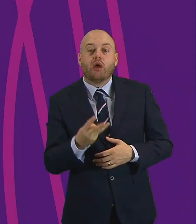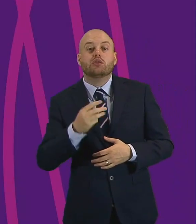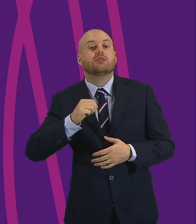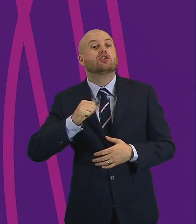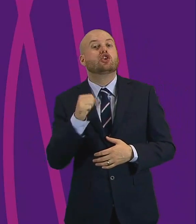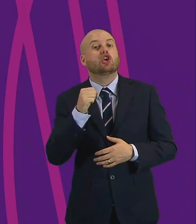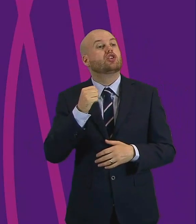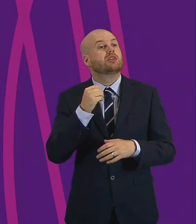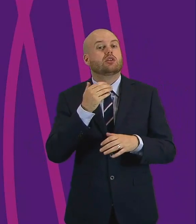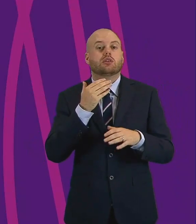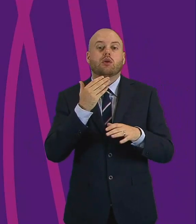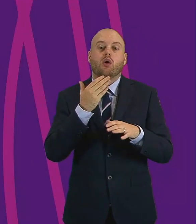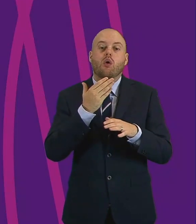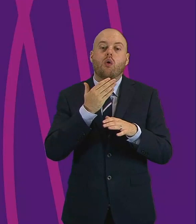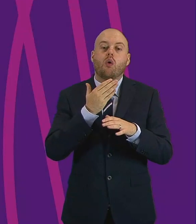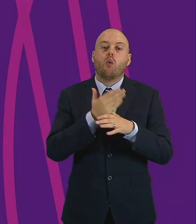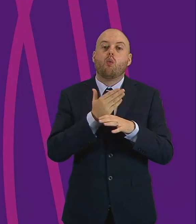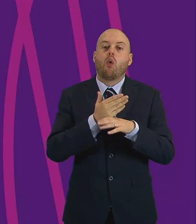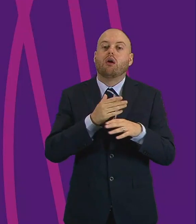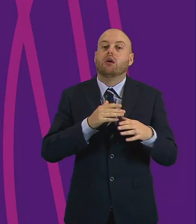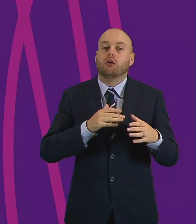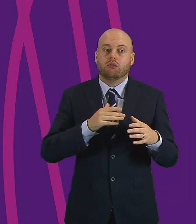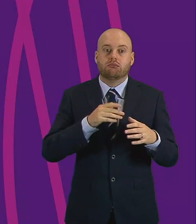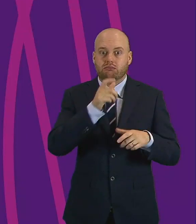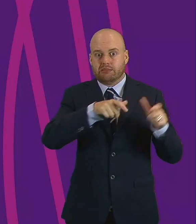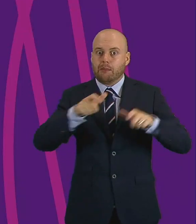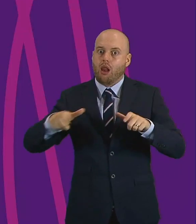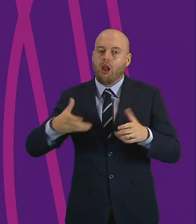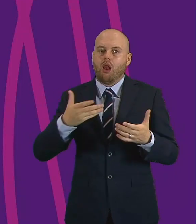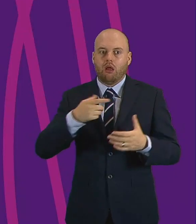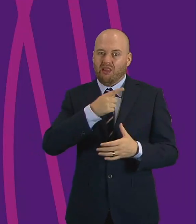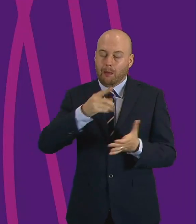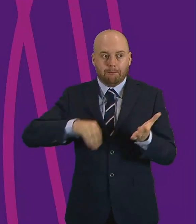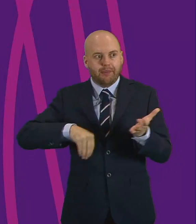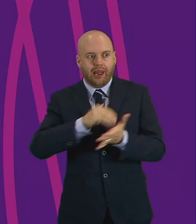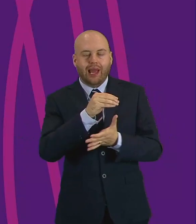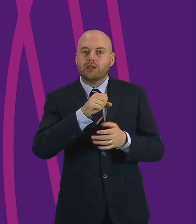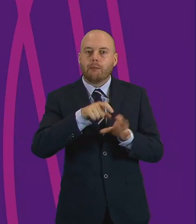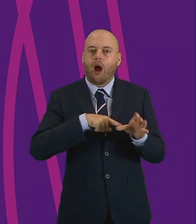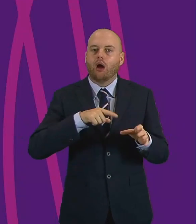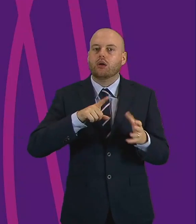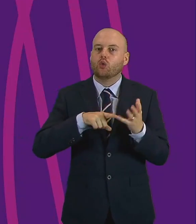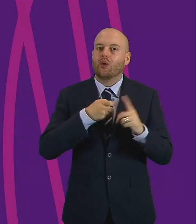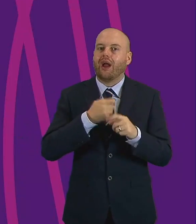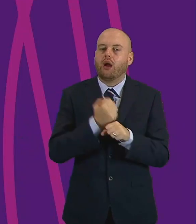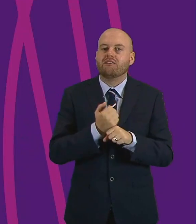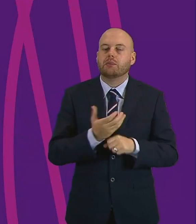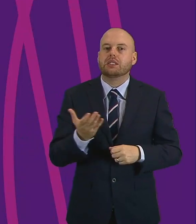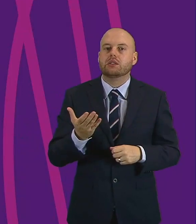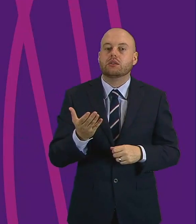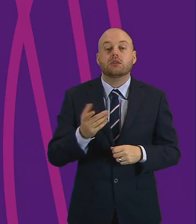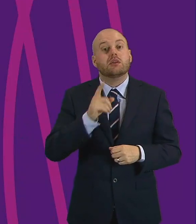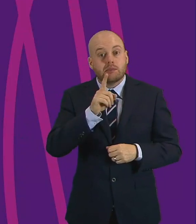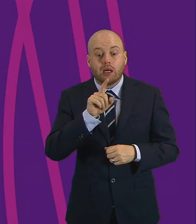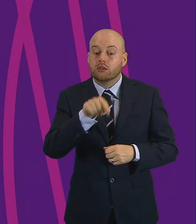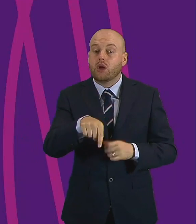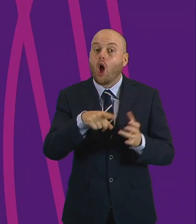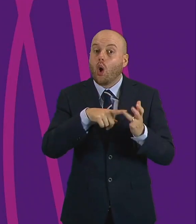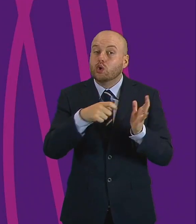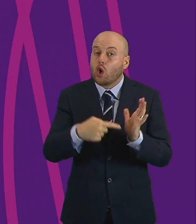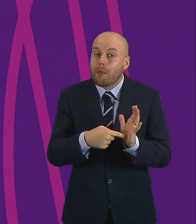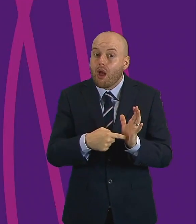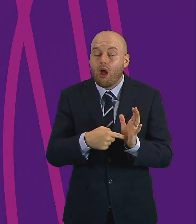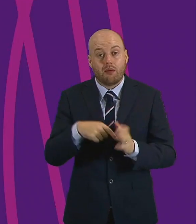currently paid by the UK government. But the danger is we face a cliff edge in October, and I know businesses are